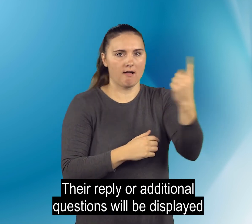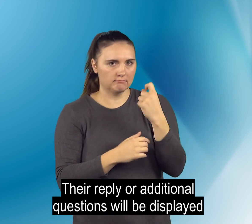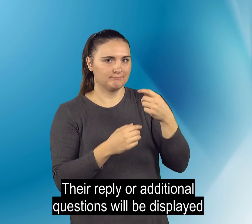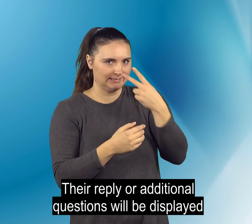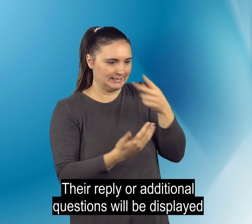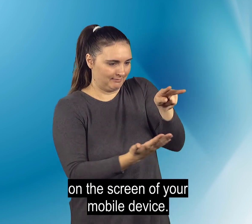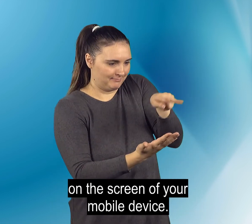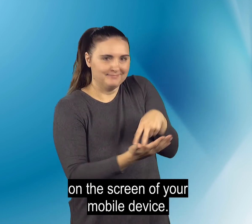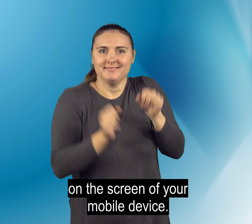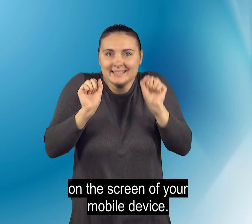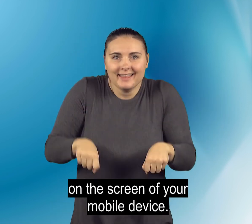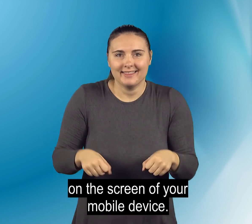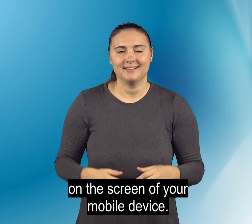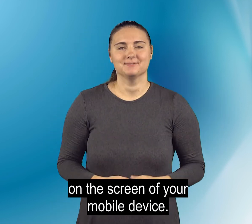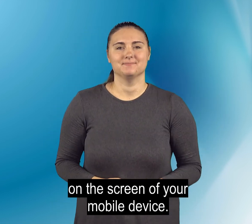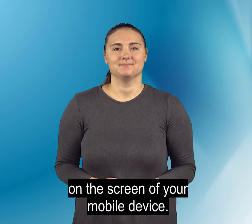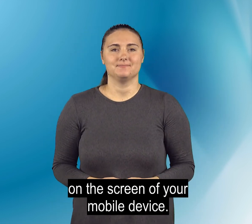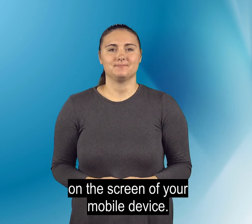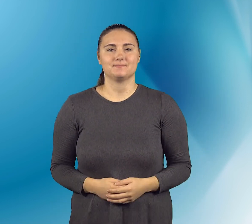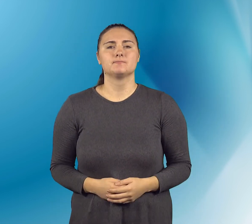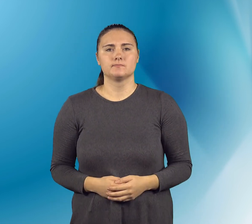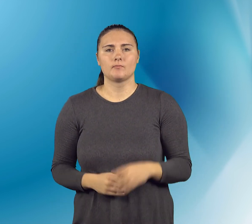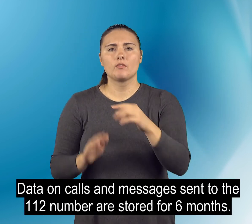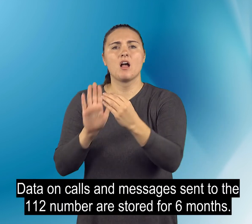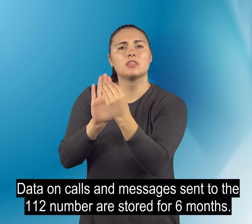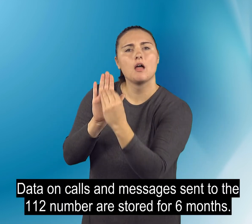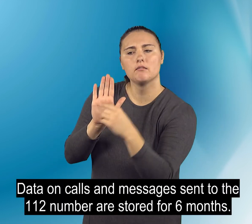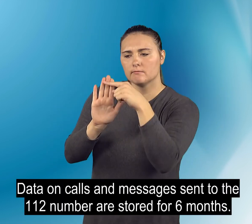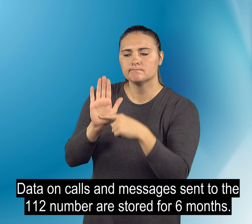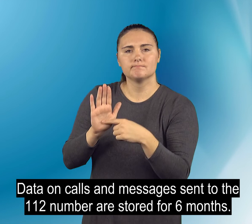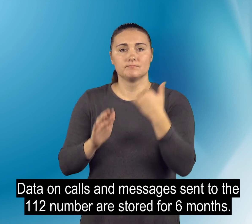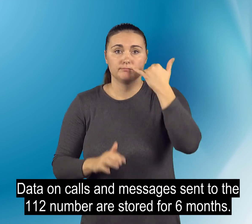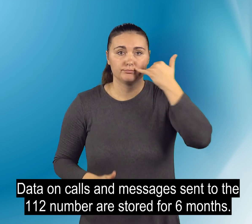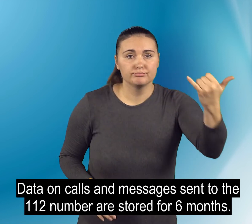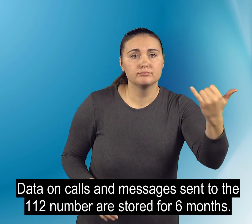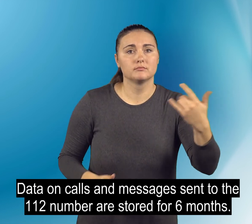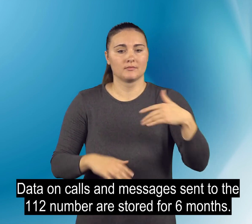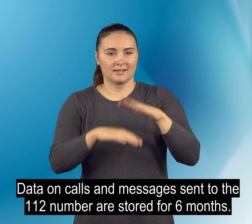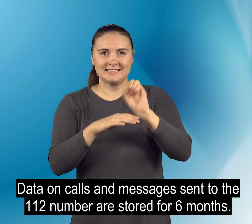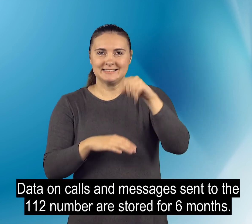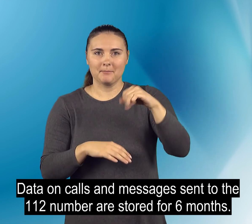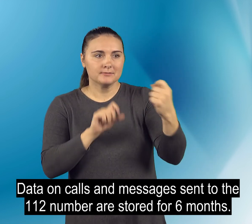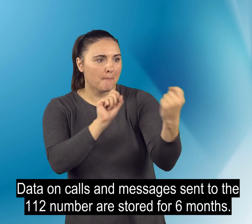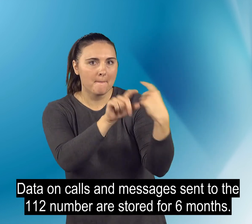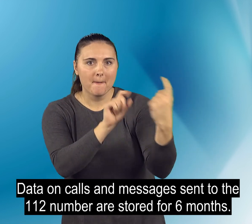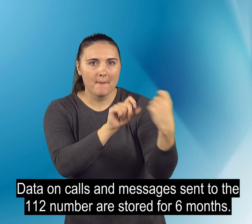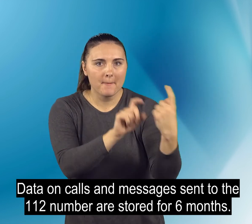questions will be displayed on the screen of your mobile device. Data on calls and messages sent to